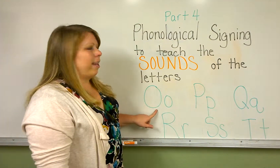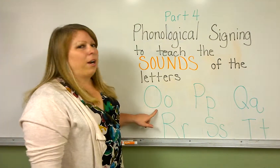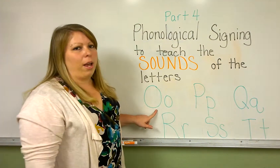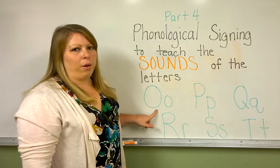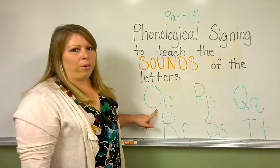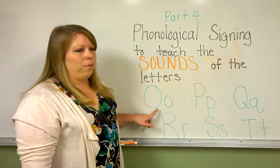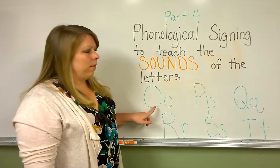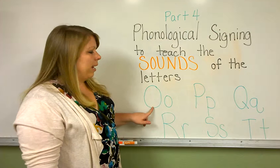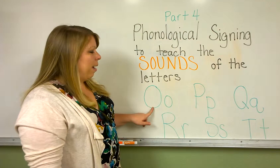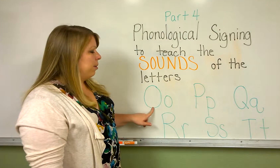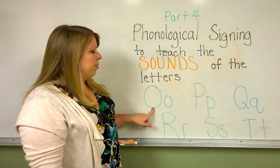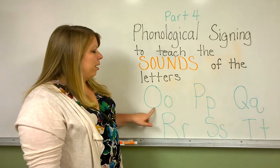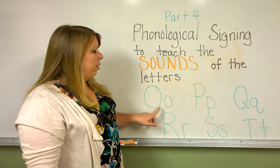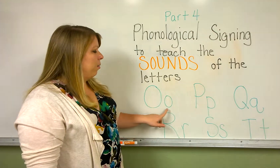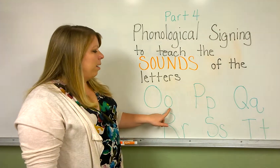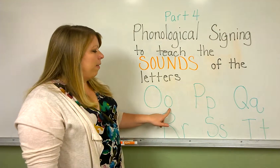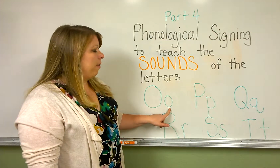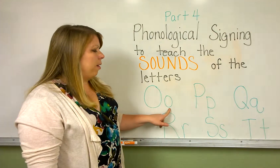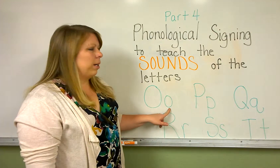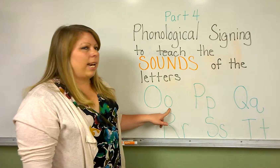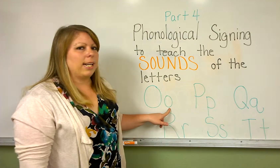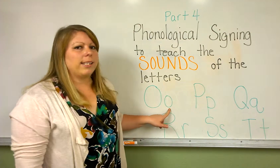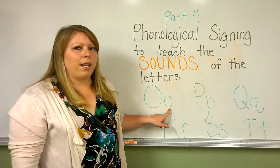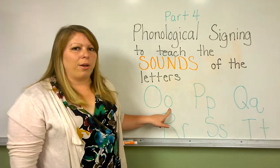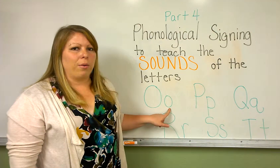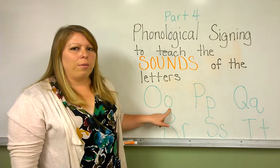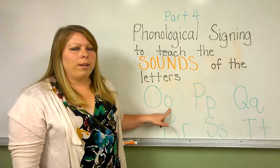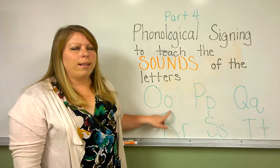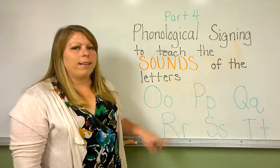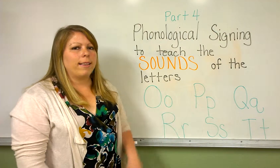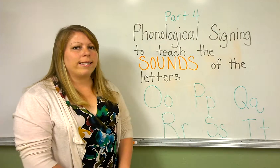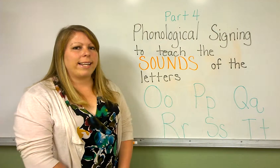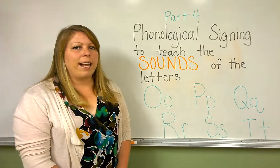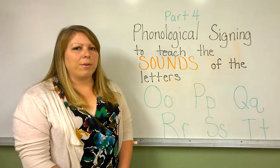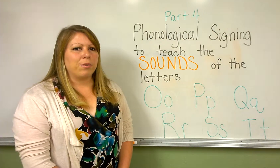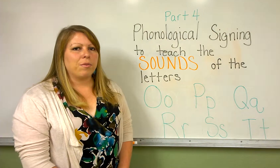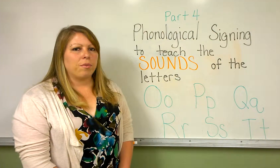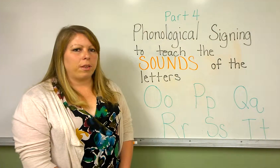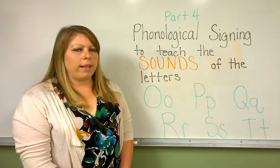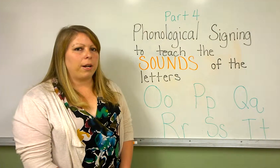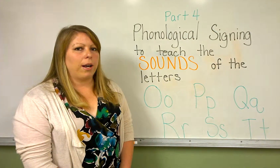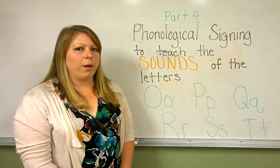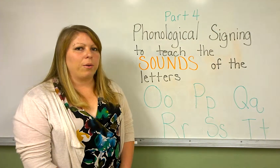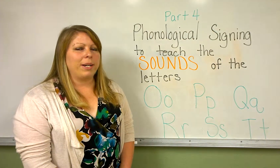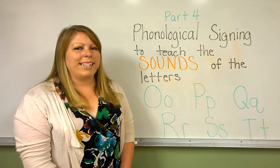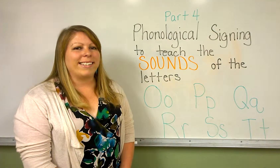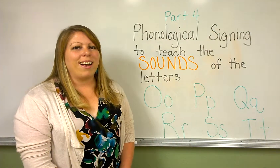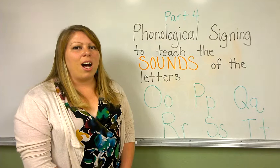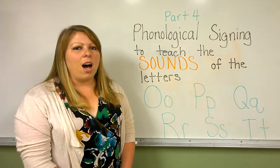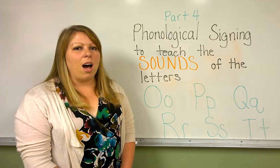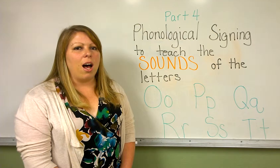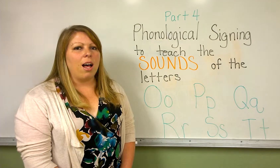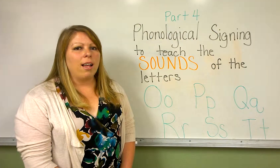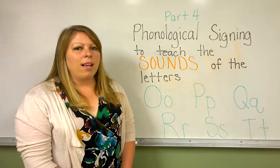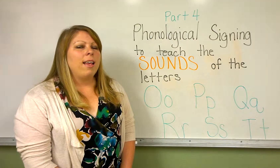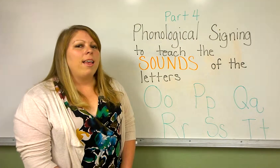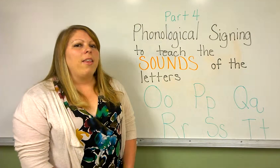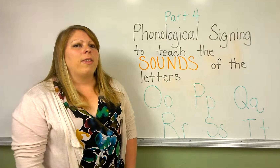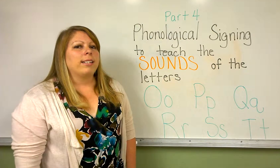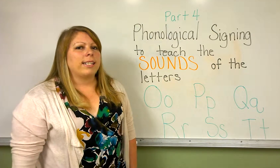letter O, the capital O and the lowercase o. The sound for the letter O is ah. The